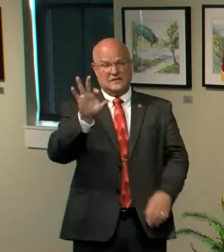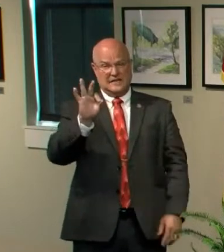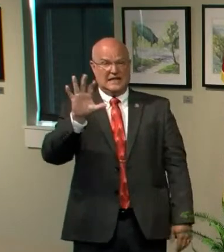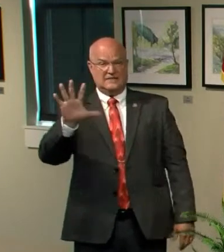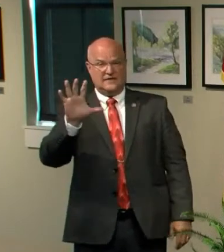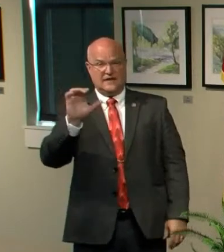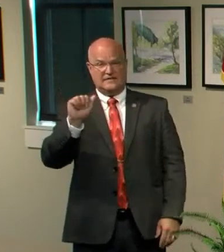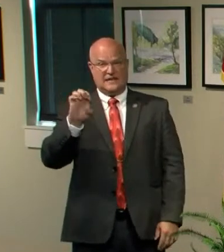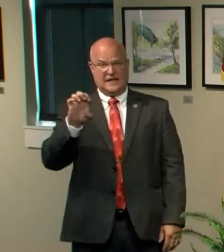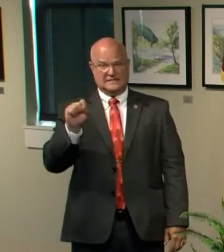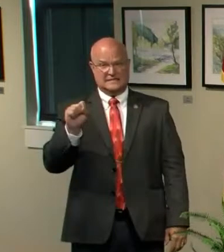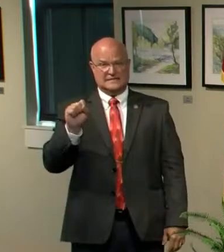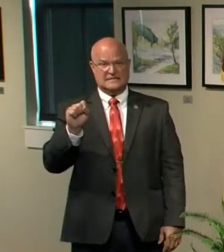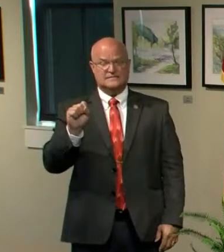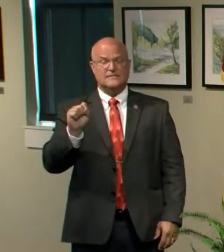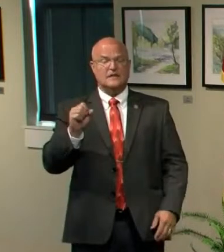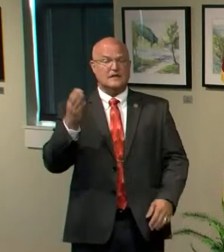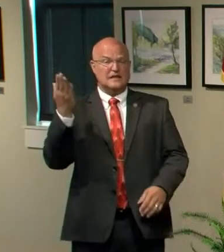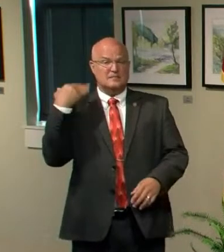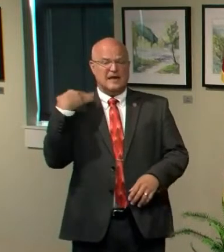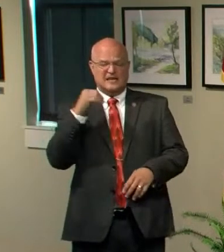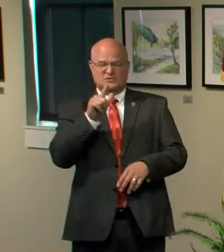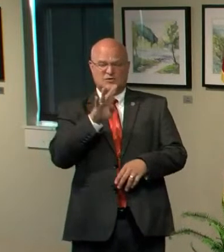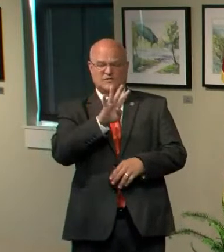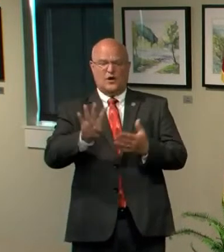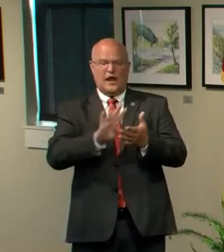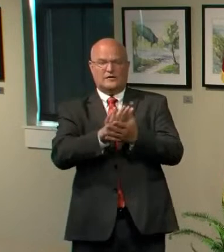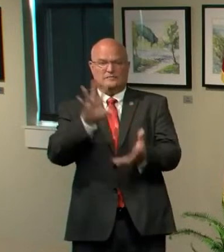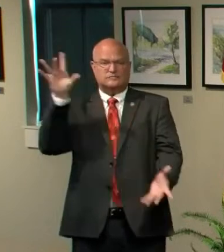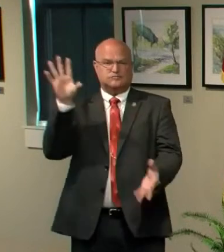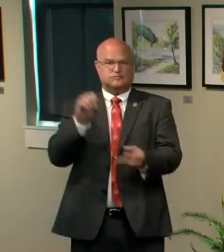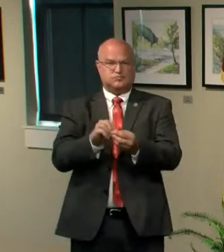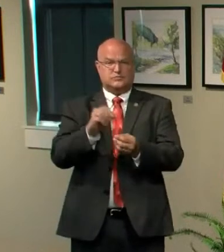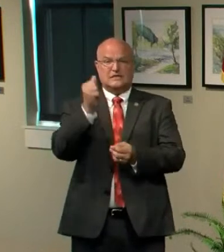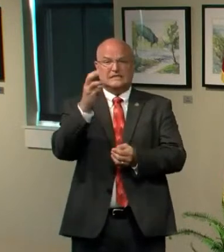595 cases over the last 24 hours. That brings us to